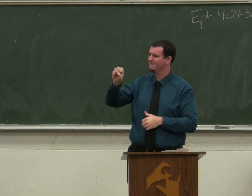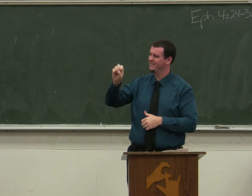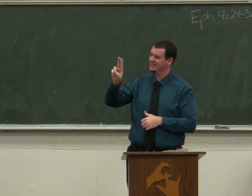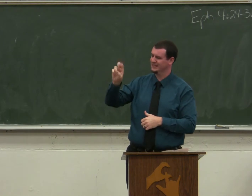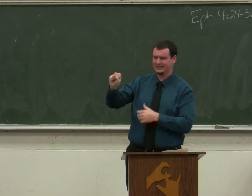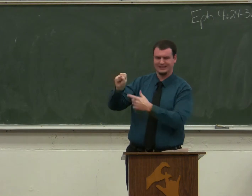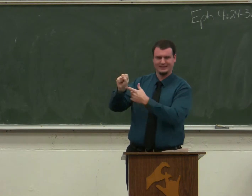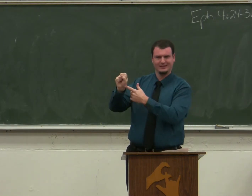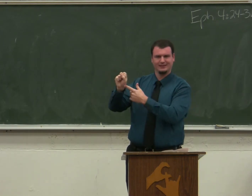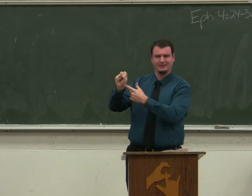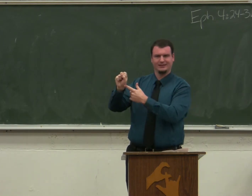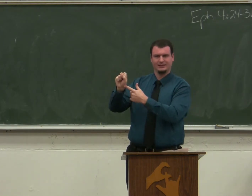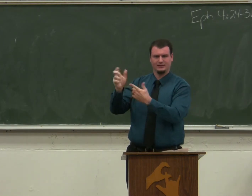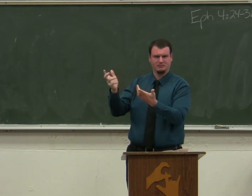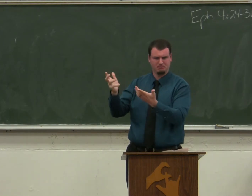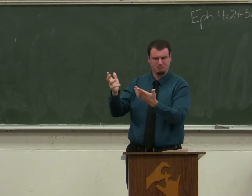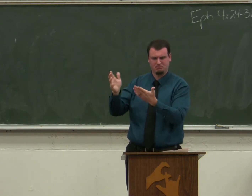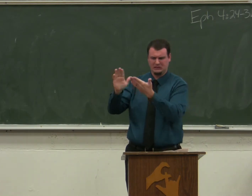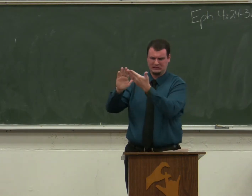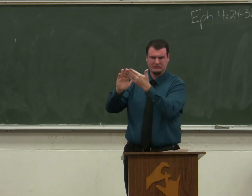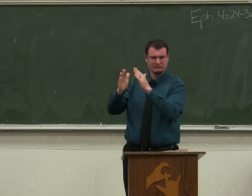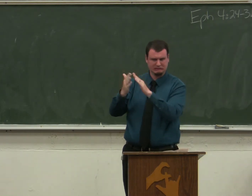to the Ephesians, to the church of Ephesus.